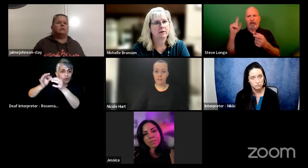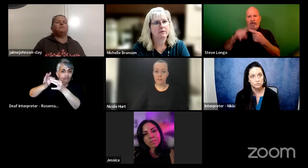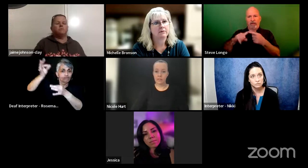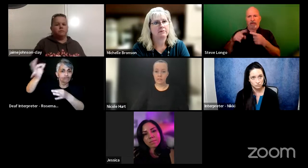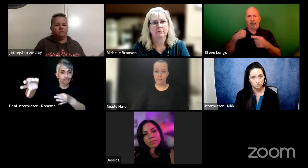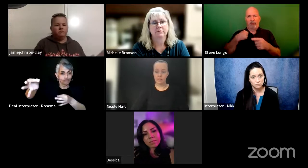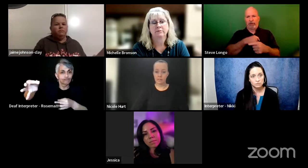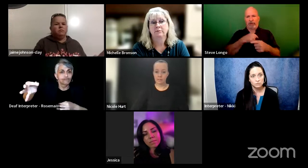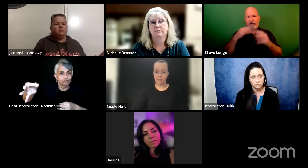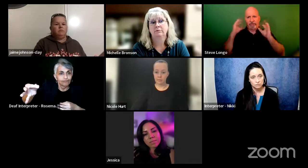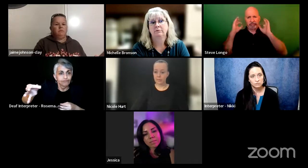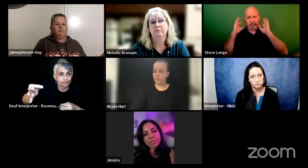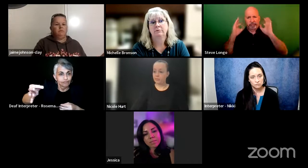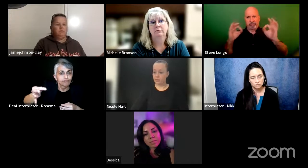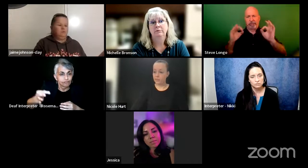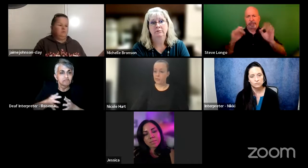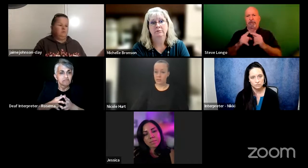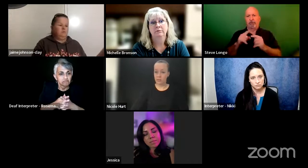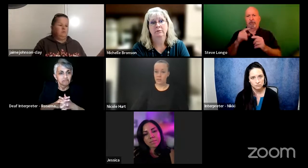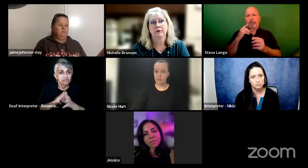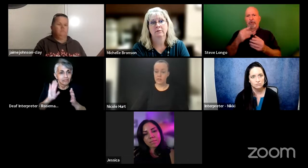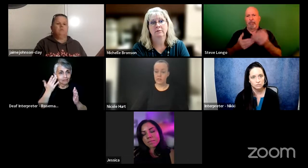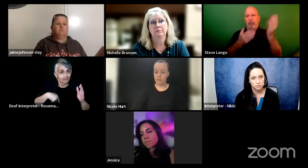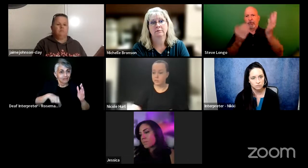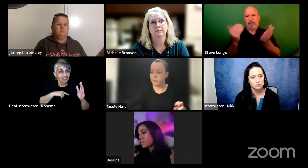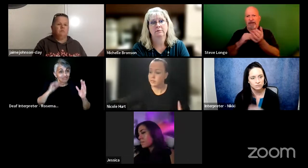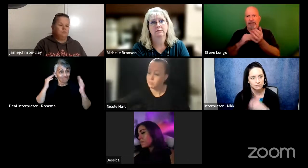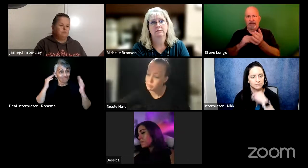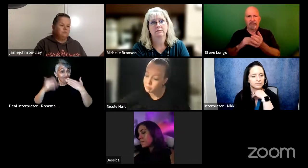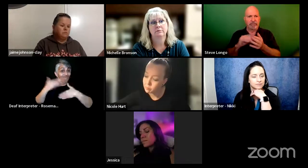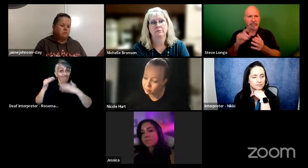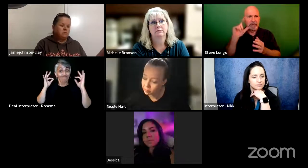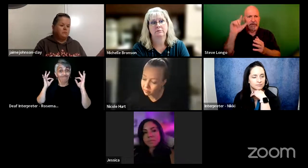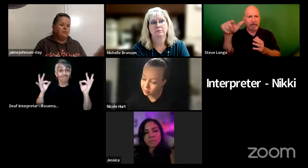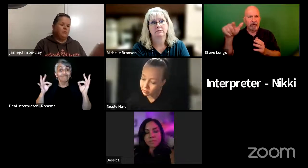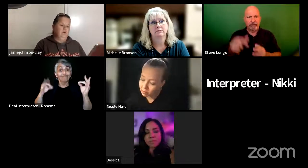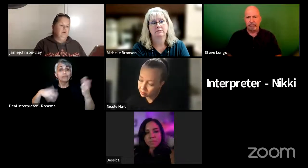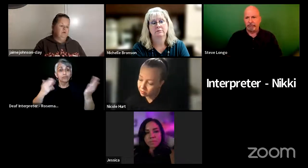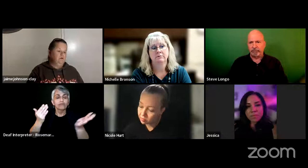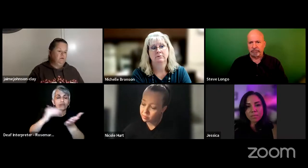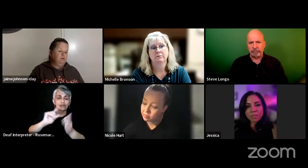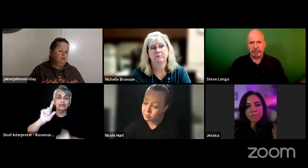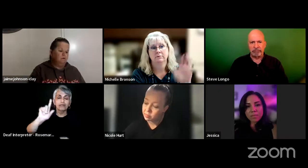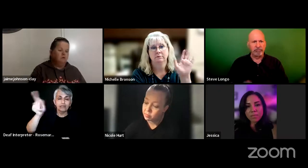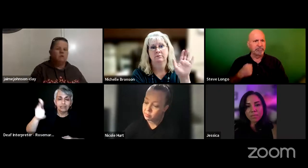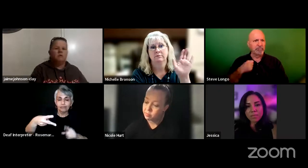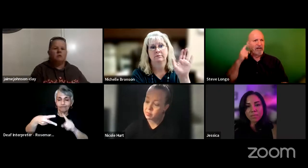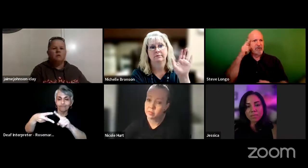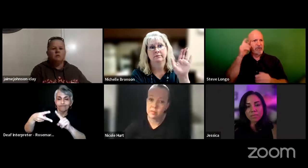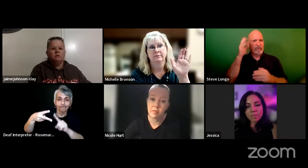on the new business agenda will be postponed to a later date.